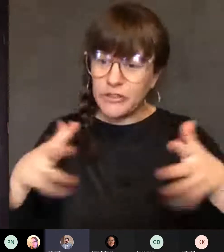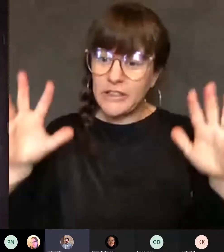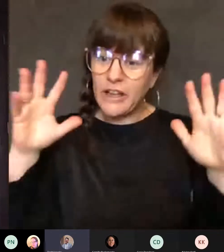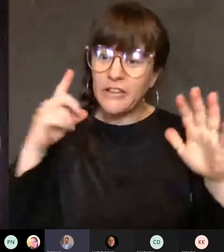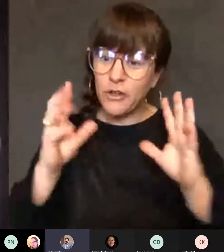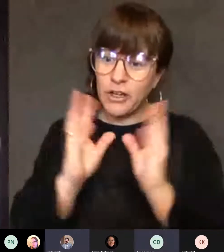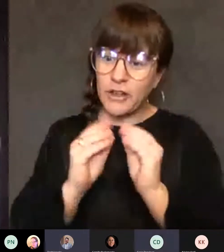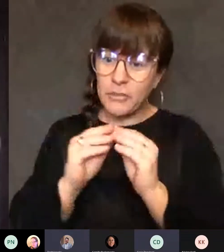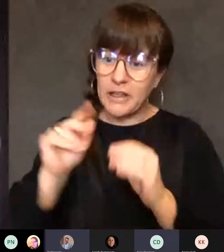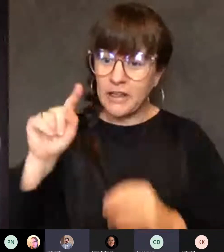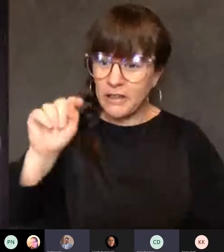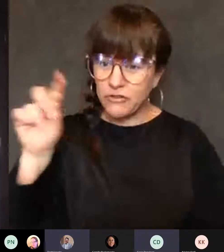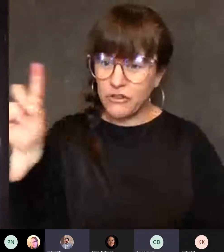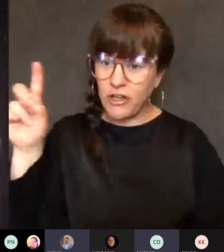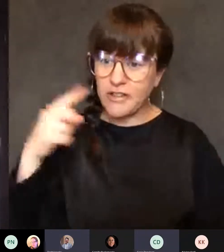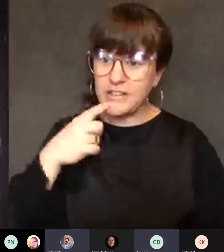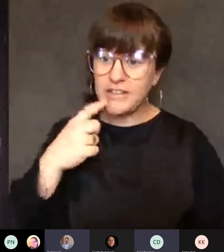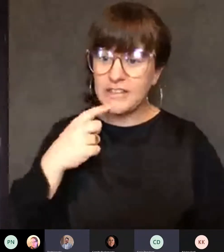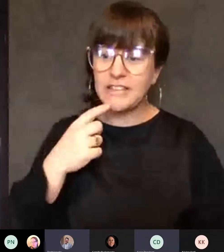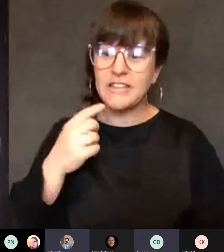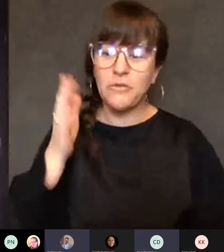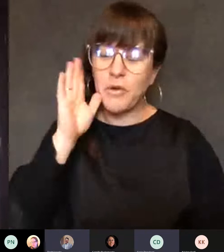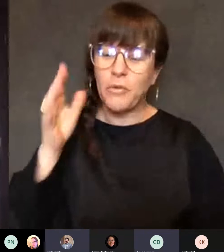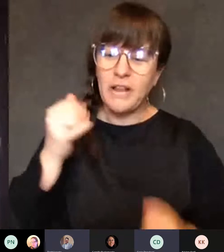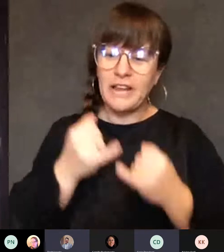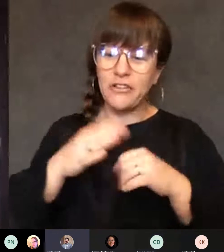meeting, so-called note. Note.